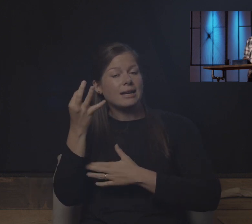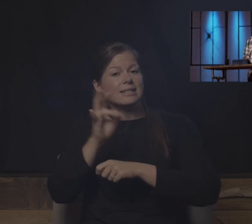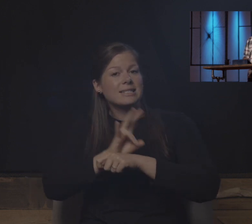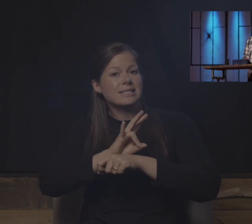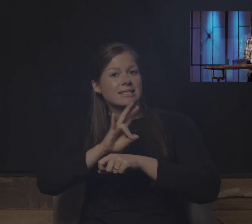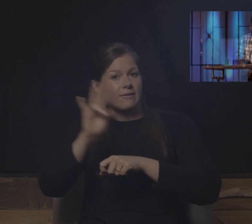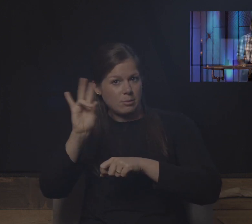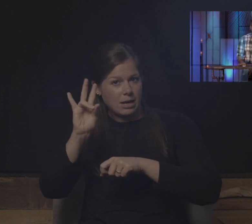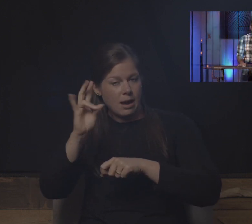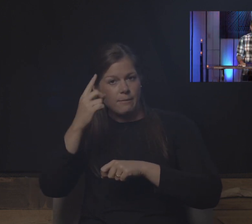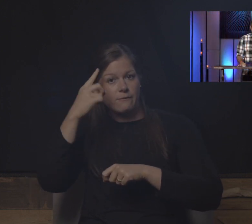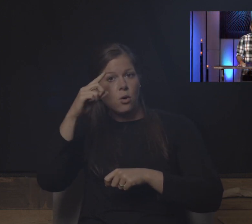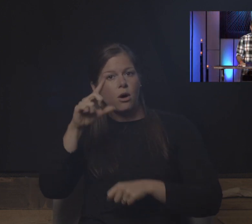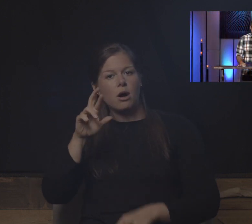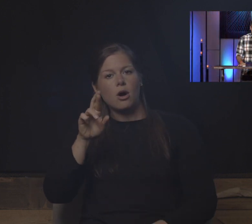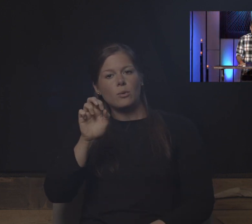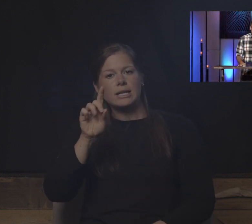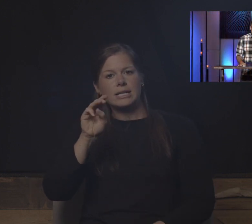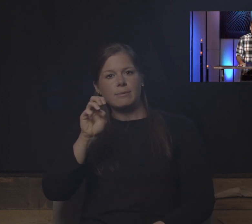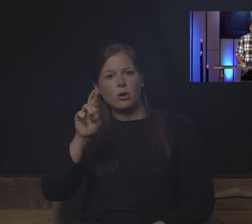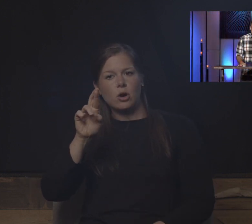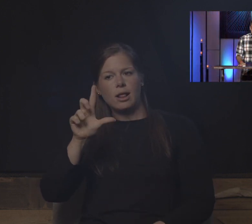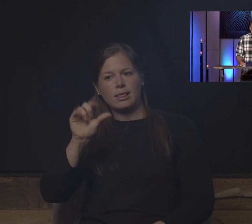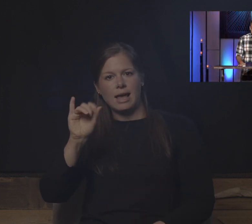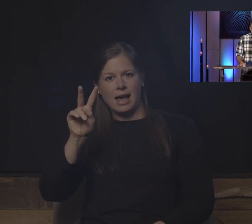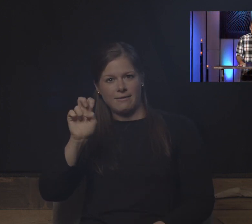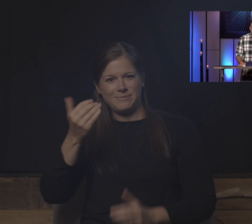Live. Let's pray.